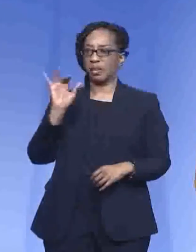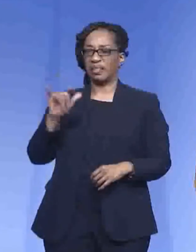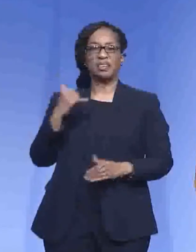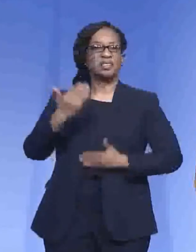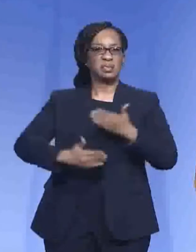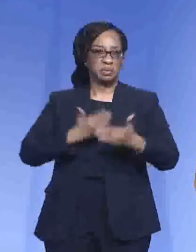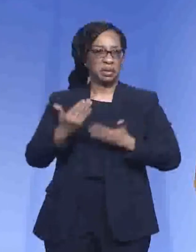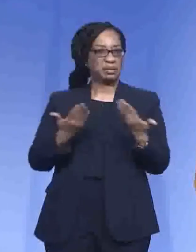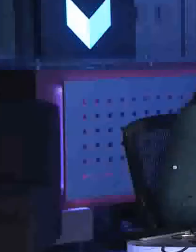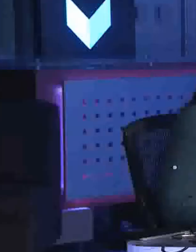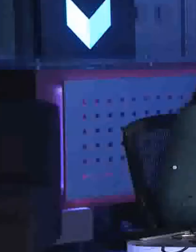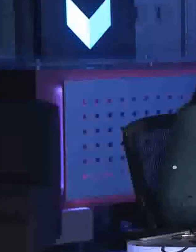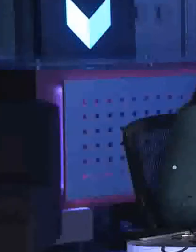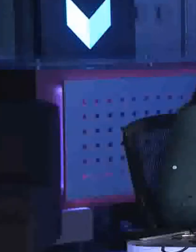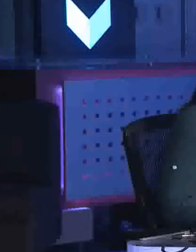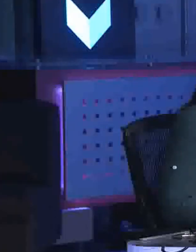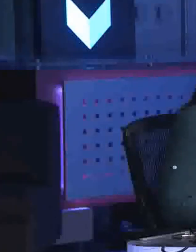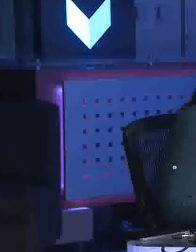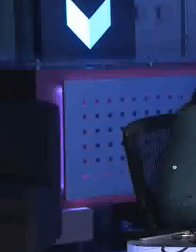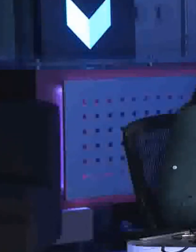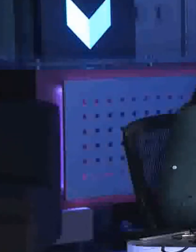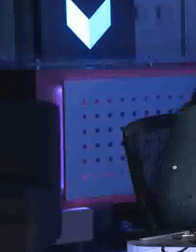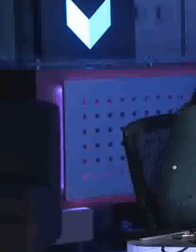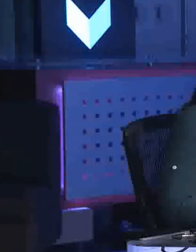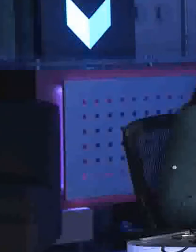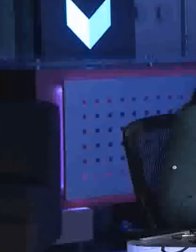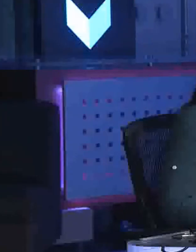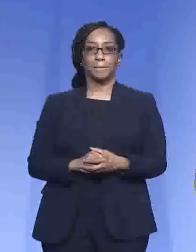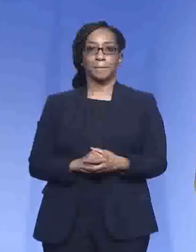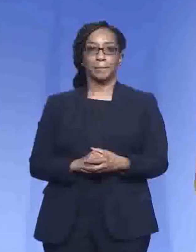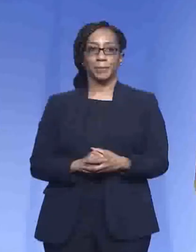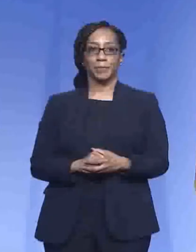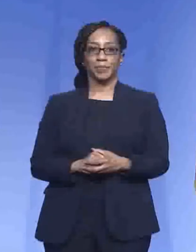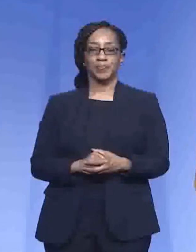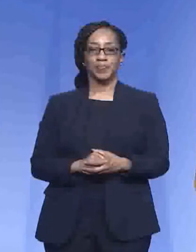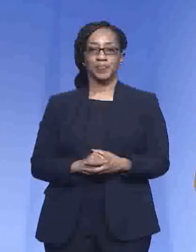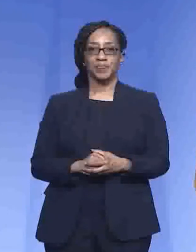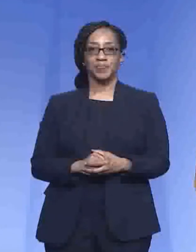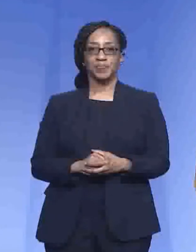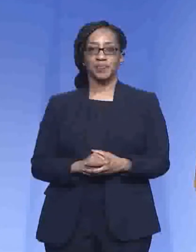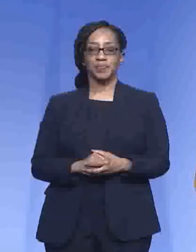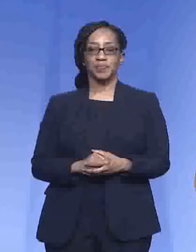Jane. Stacy Jacobson, WREG.